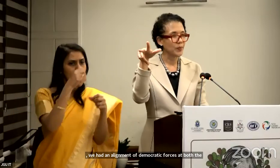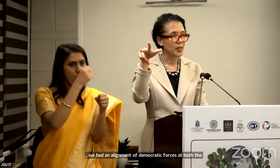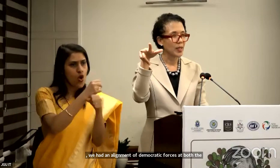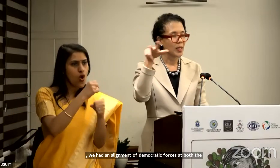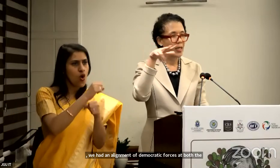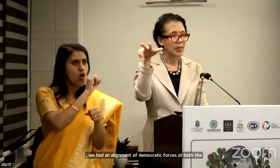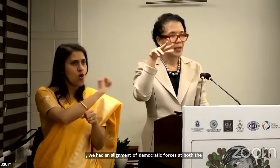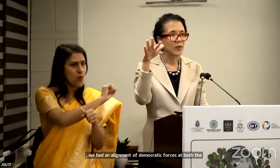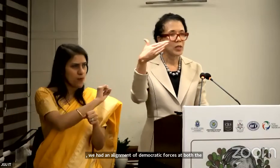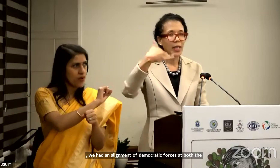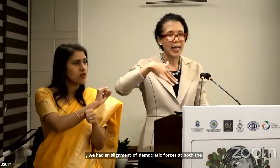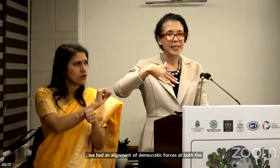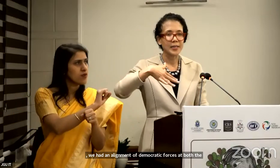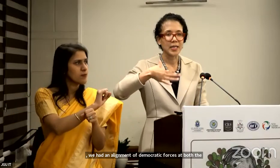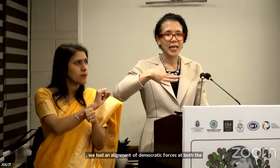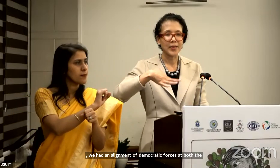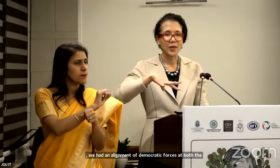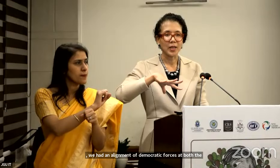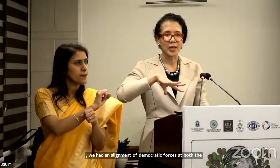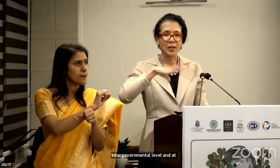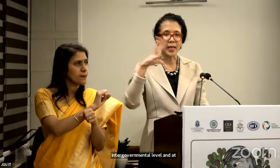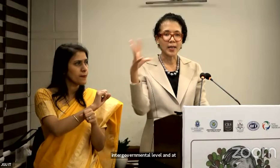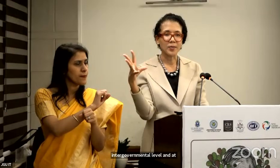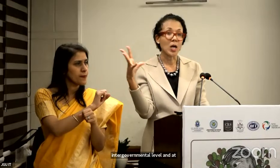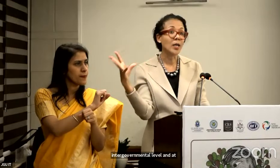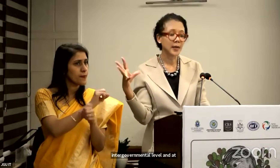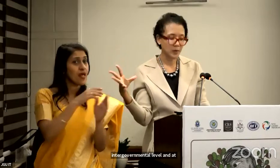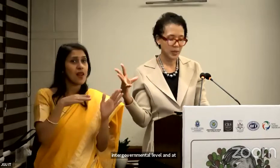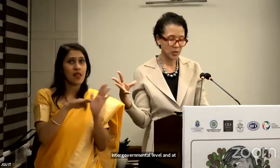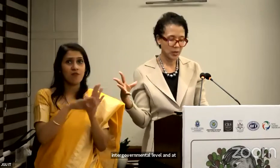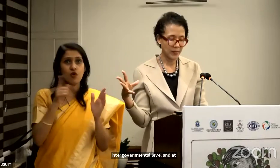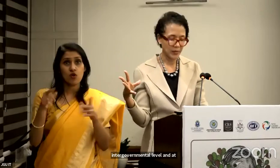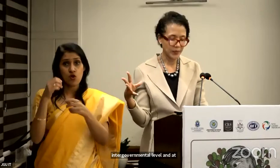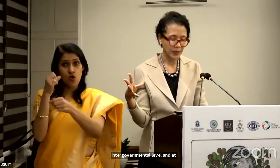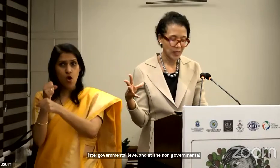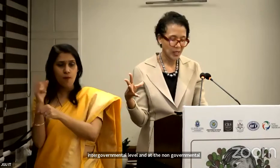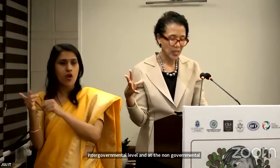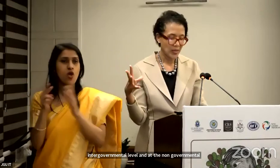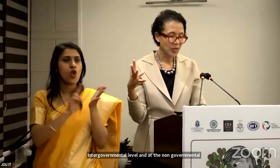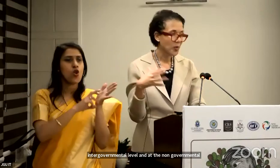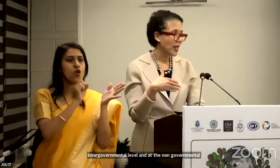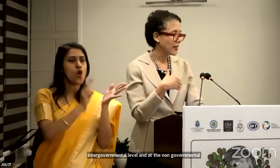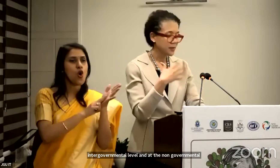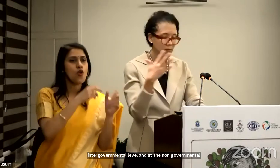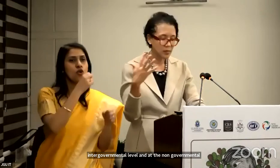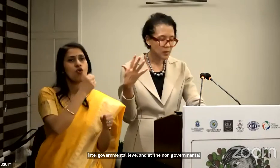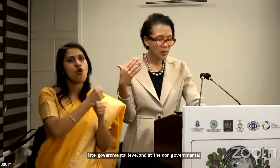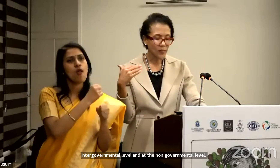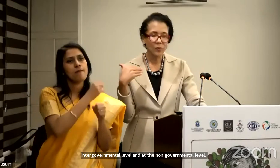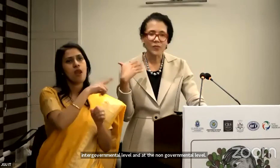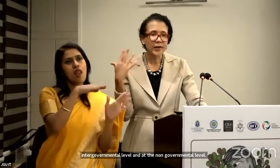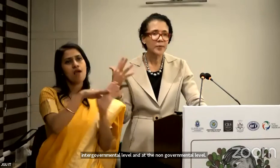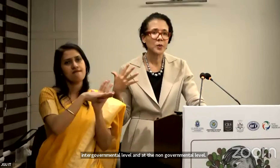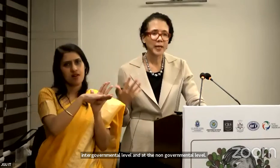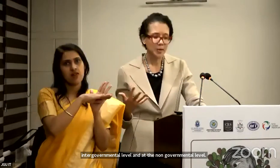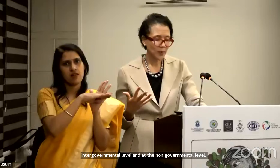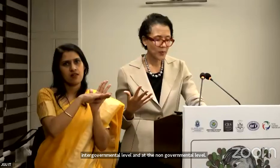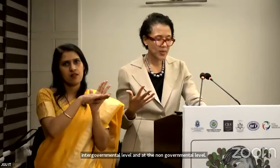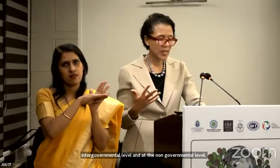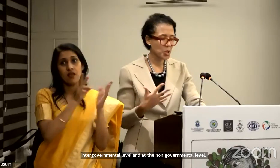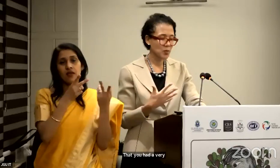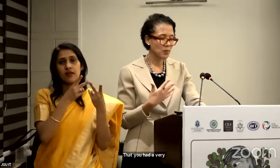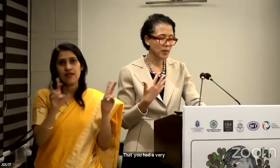intergovernmental level and at the non-governmental level. That you had a very